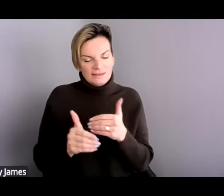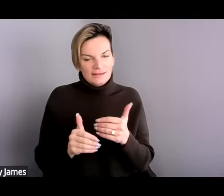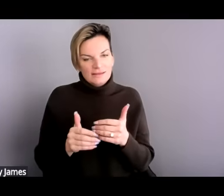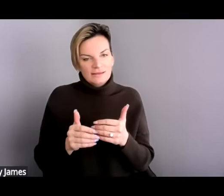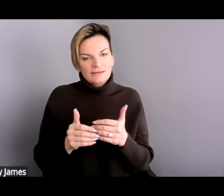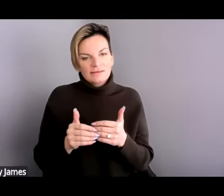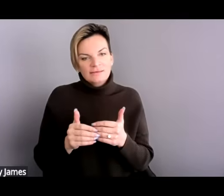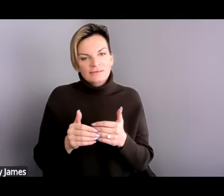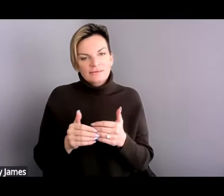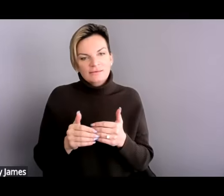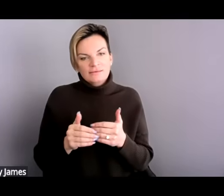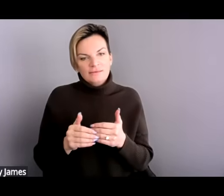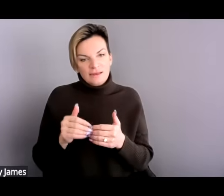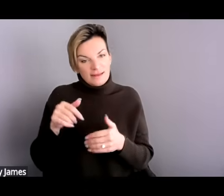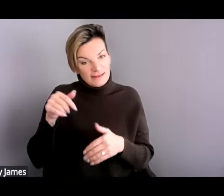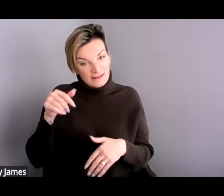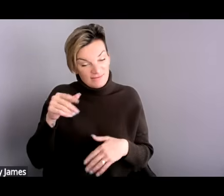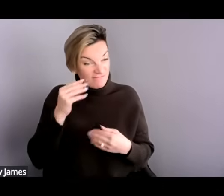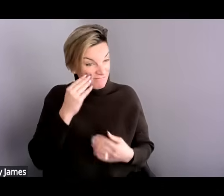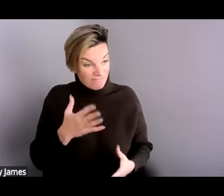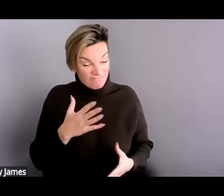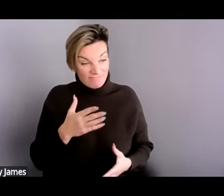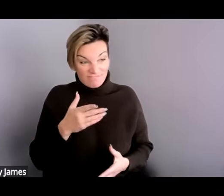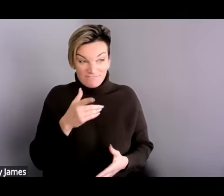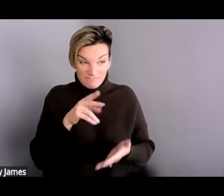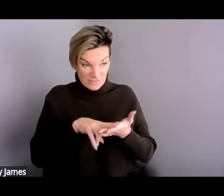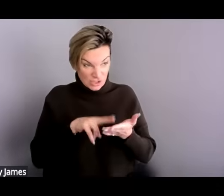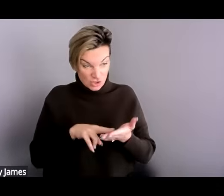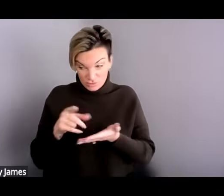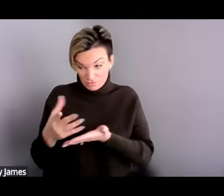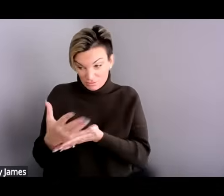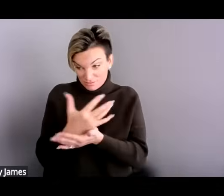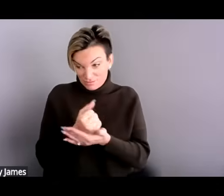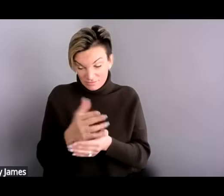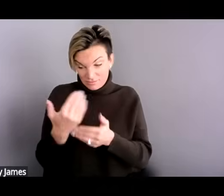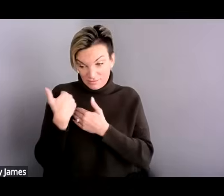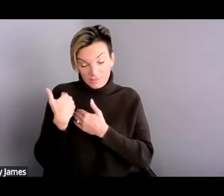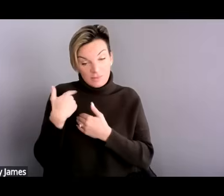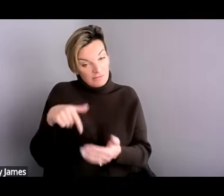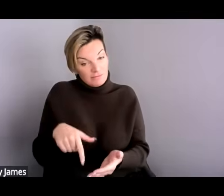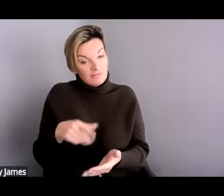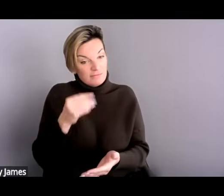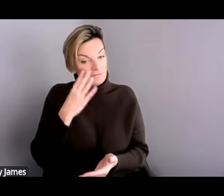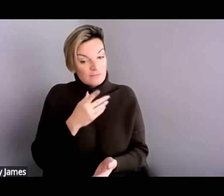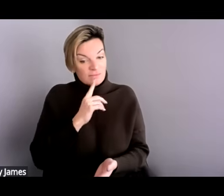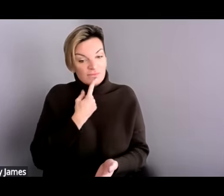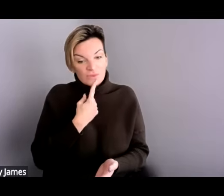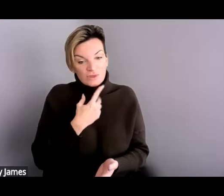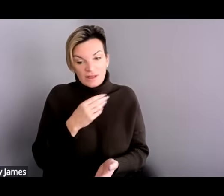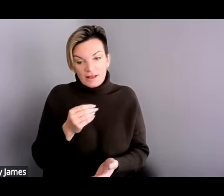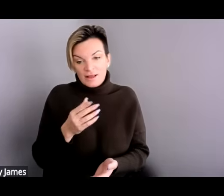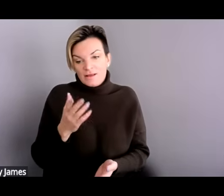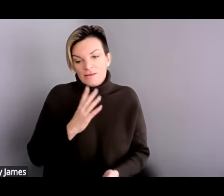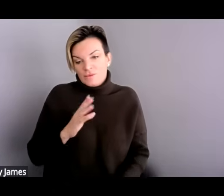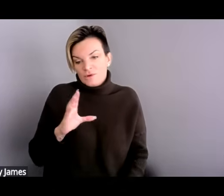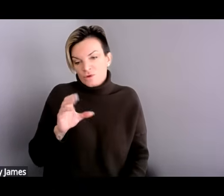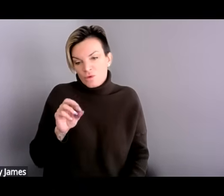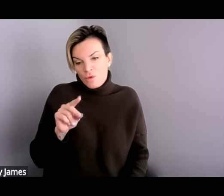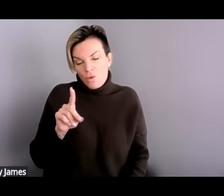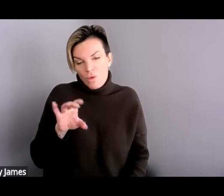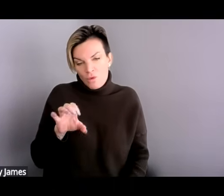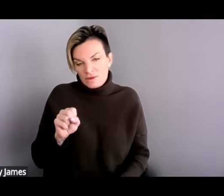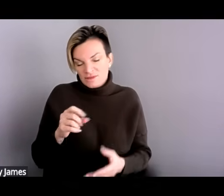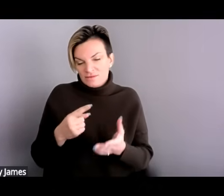generators, that this is a really serious issue. I also think Mr. Cordes has raised a very vital issue that we've raised here before, and that is if